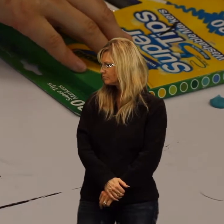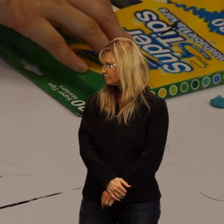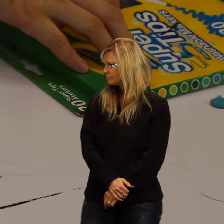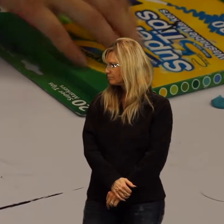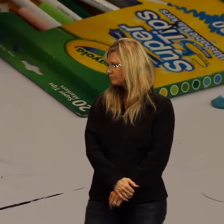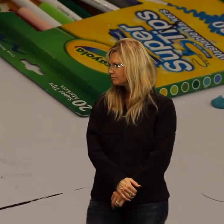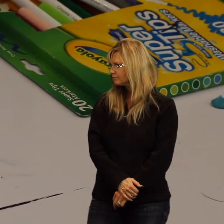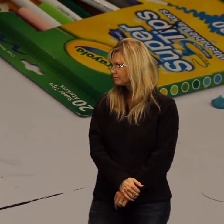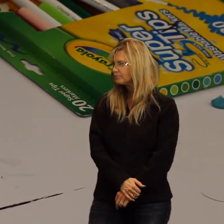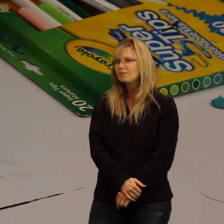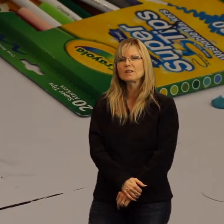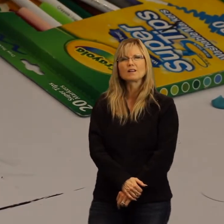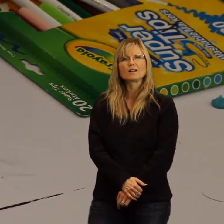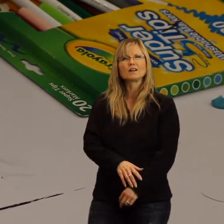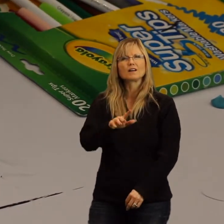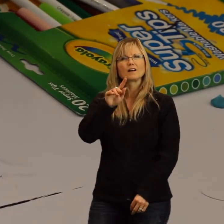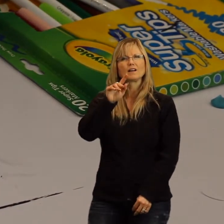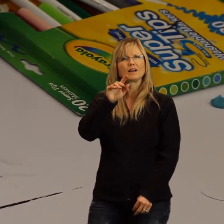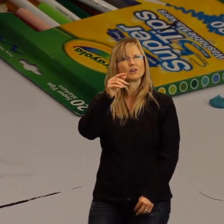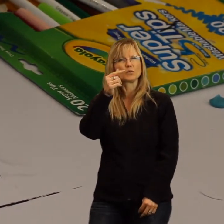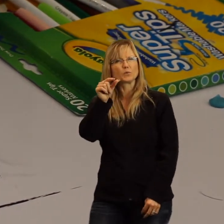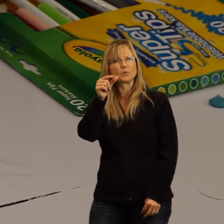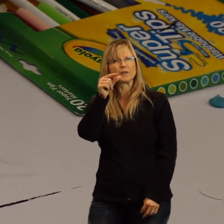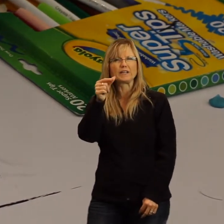Do kind of like a turquoise green.